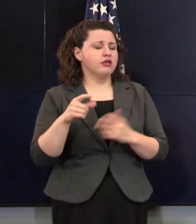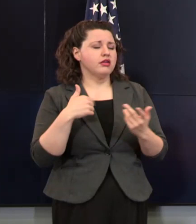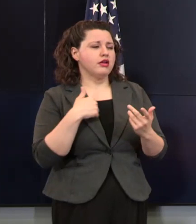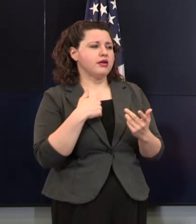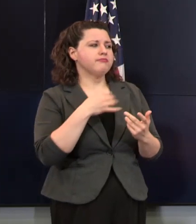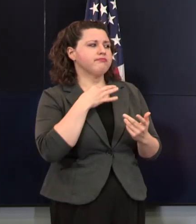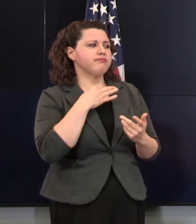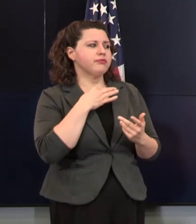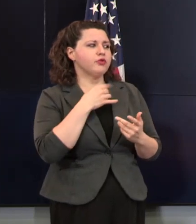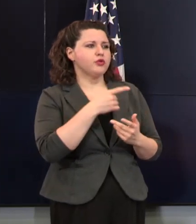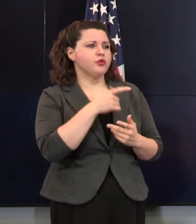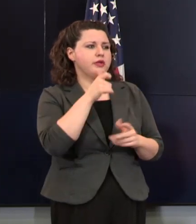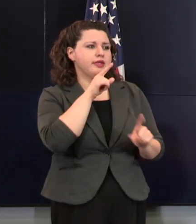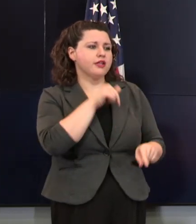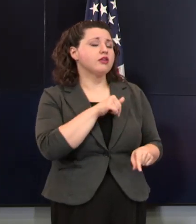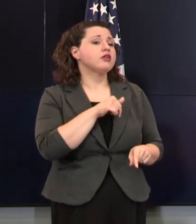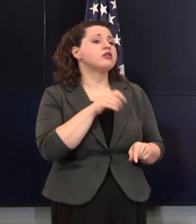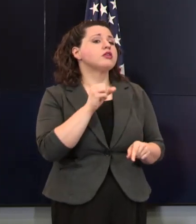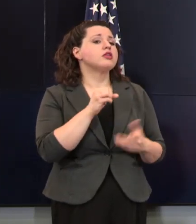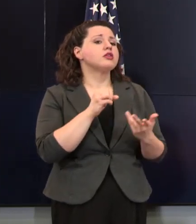that is, it's a difficult